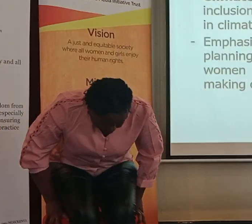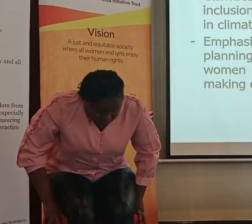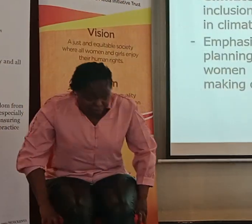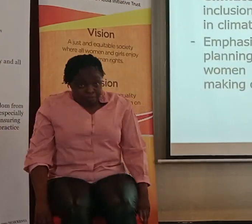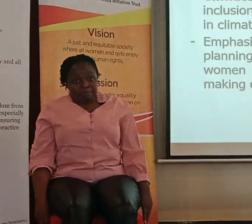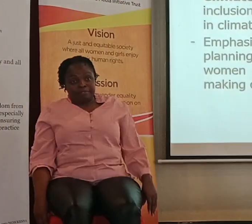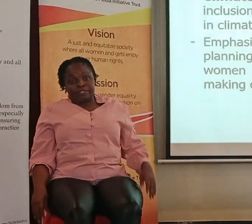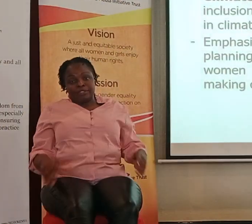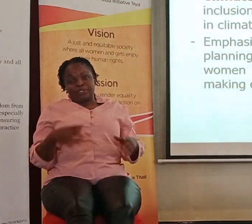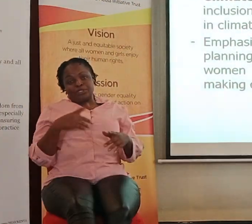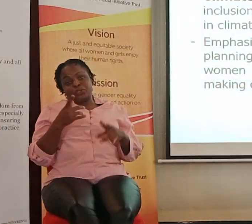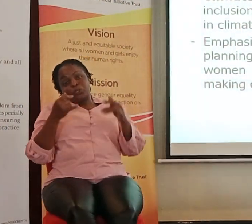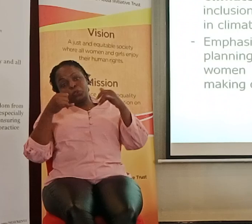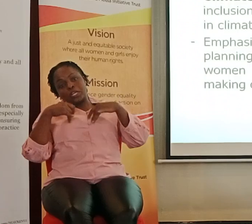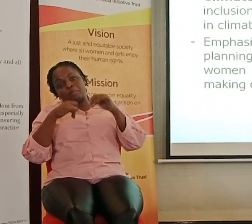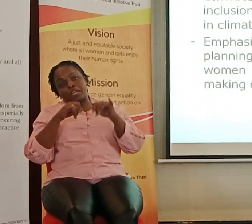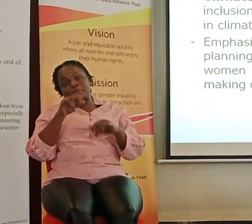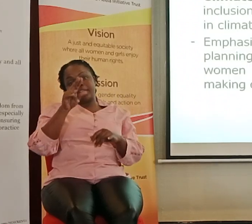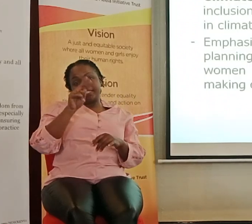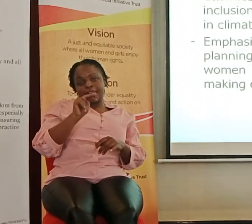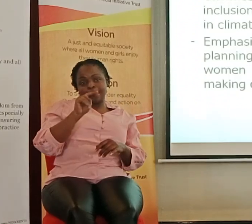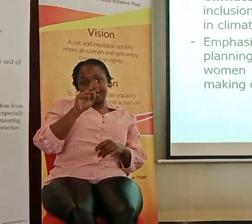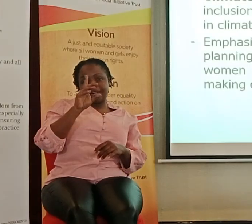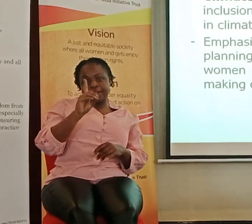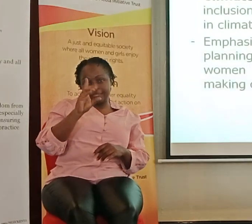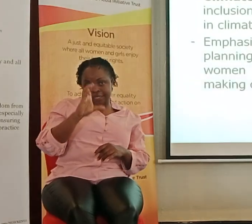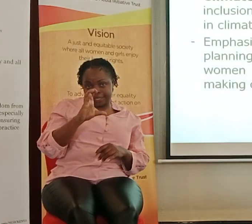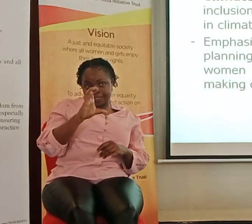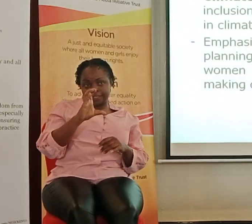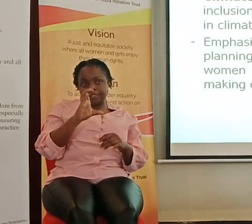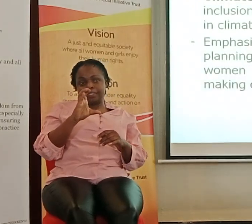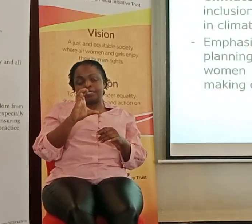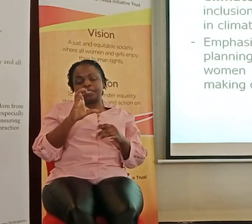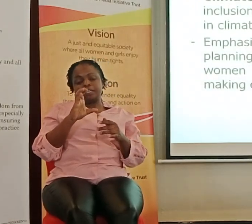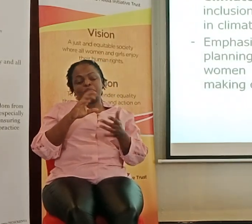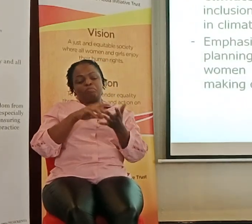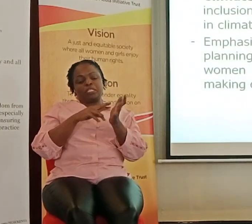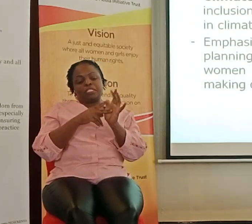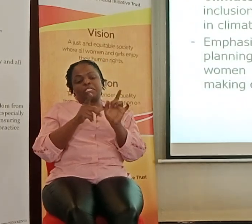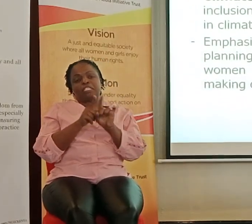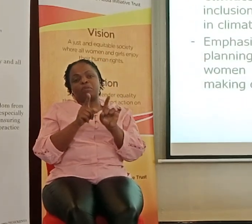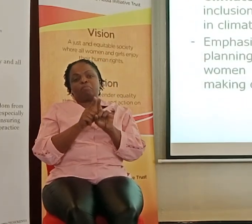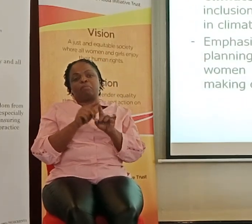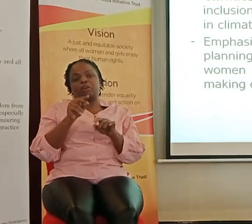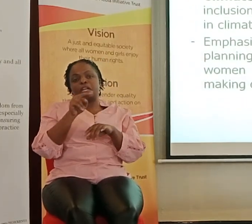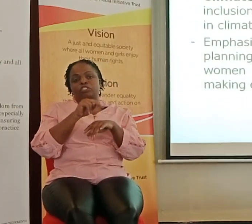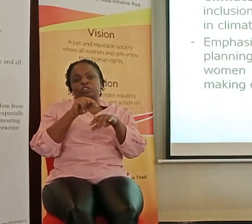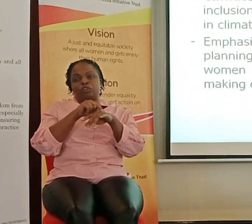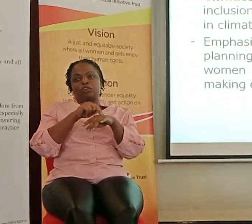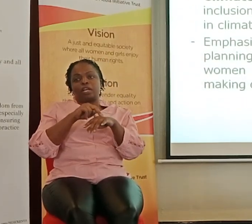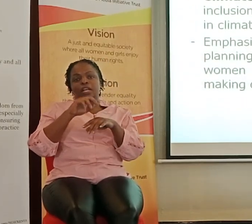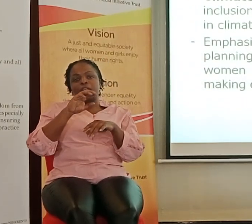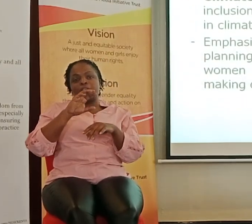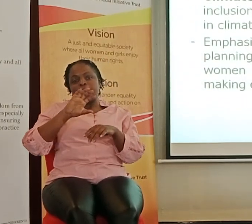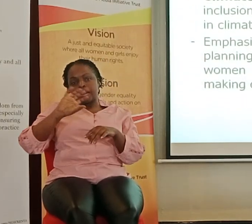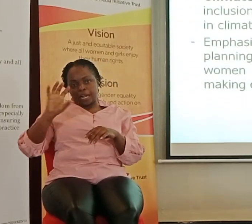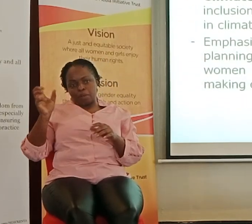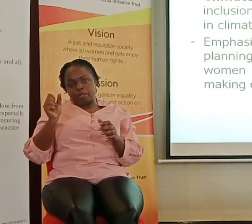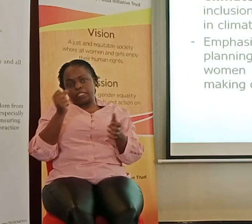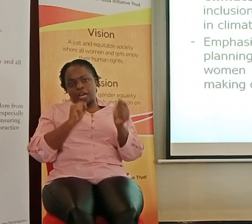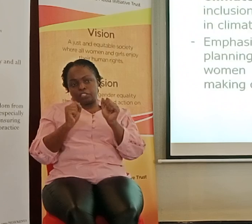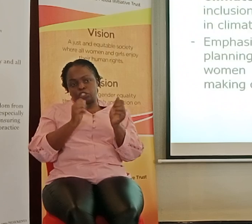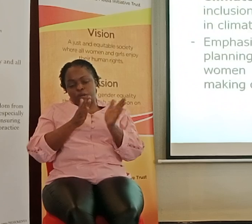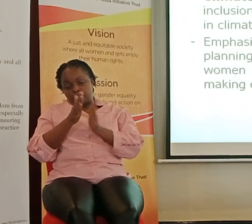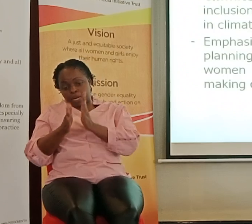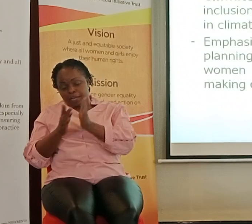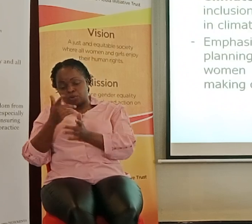implements the NDC is the National Climate Change Action Plan, because we have actions there for mitigation, adaptation